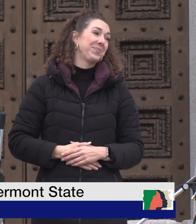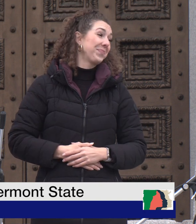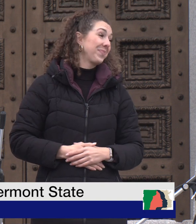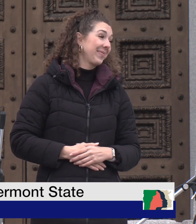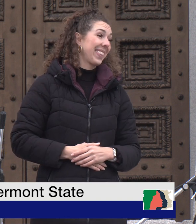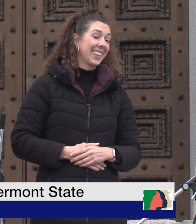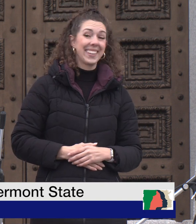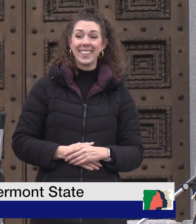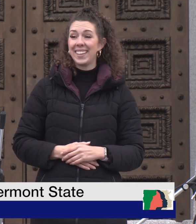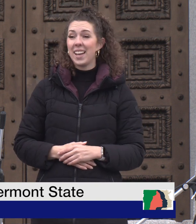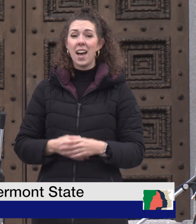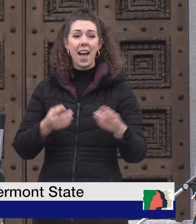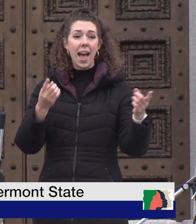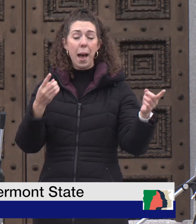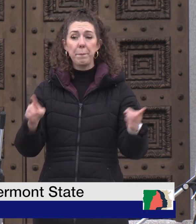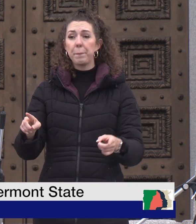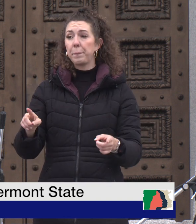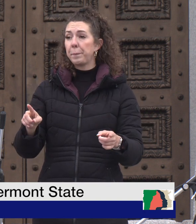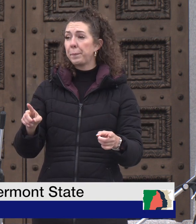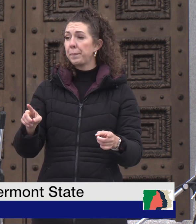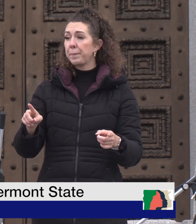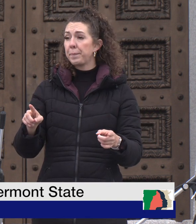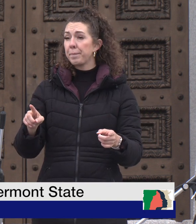when we let